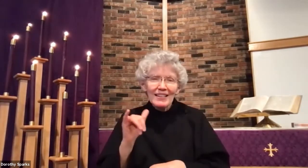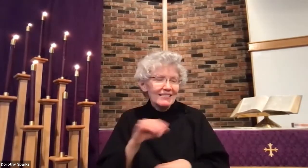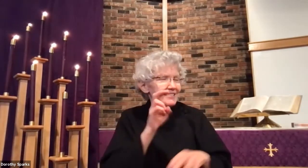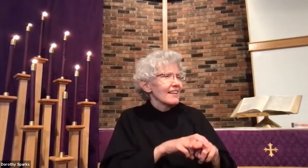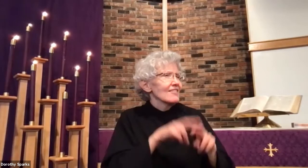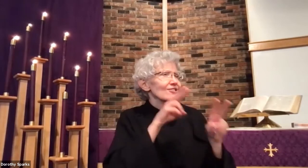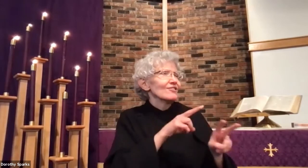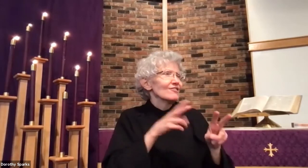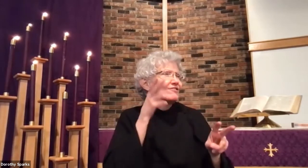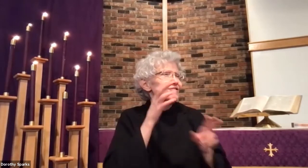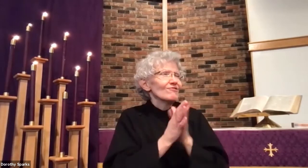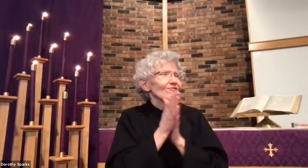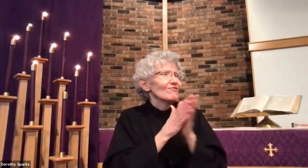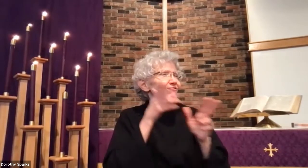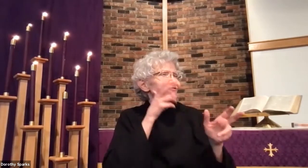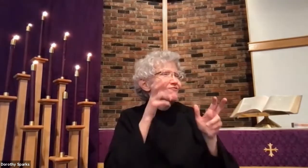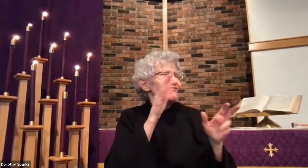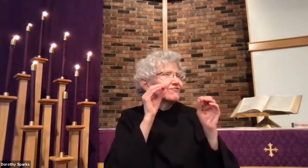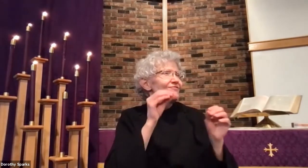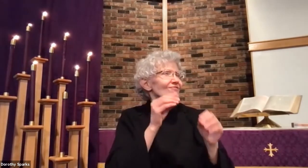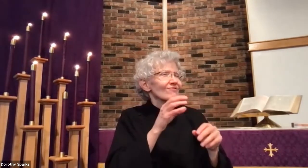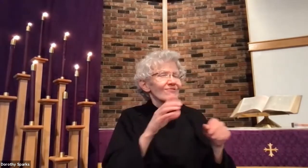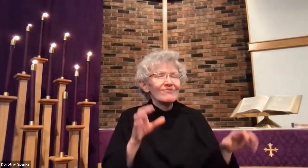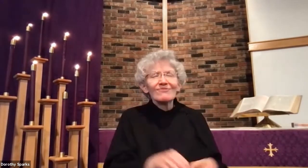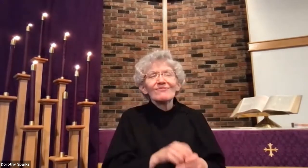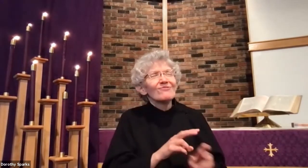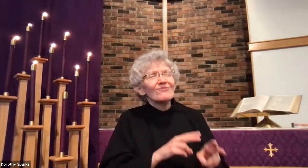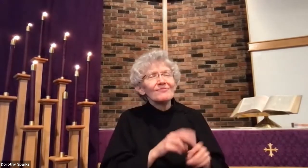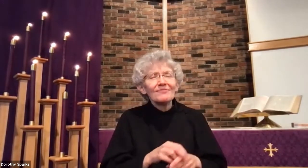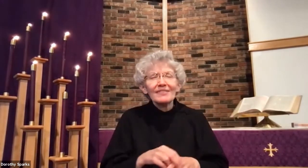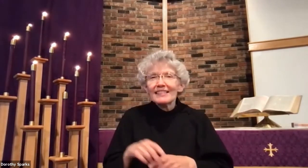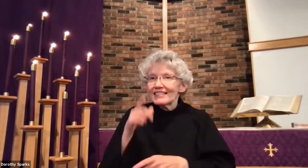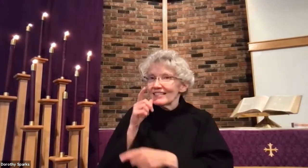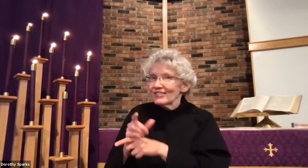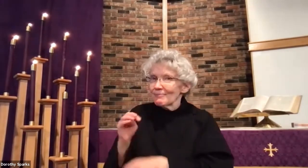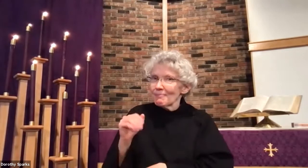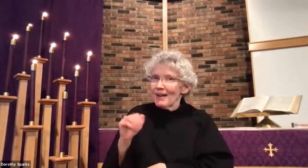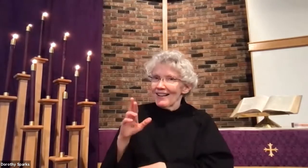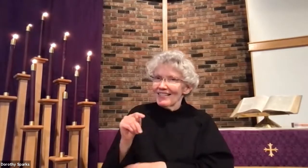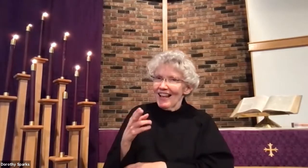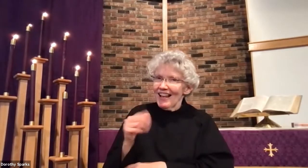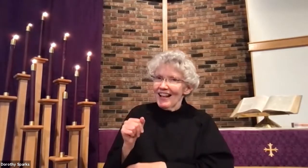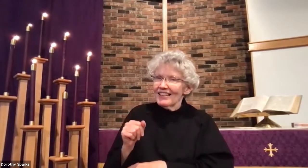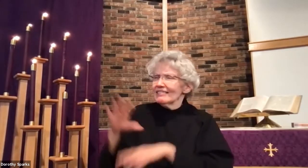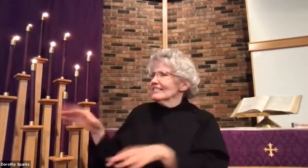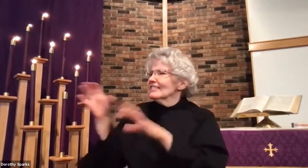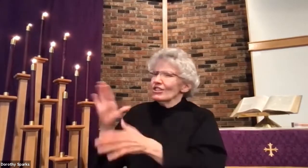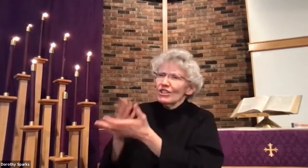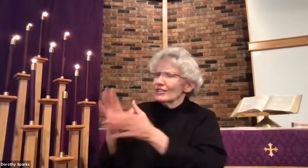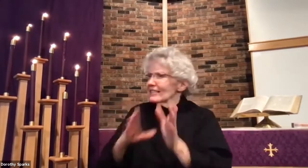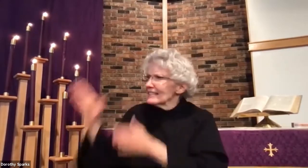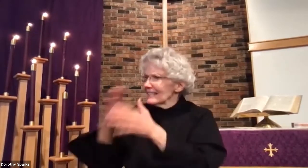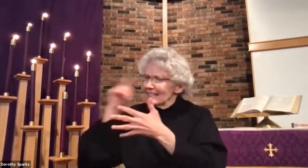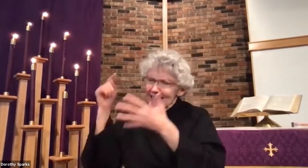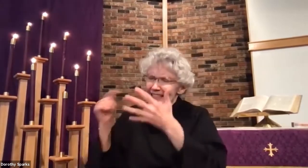a neighbor to the person who was hurt by the robbers?" The teacher of the law answered, "The one who